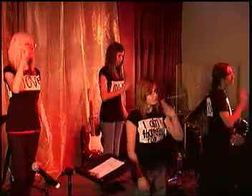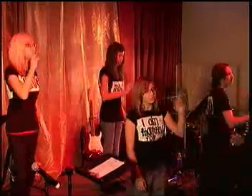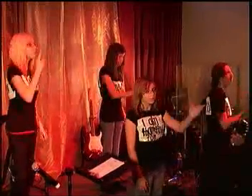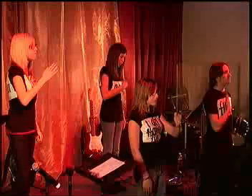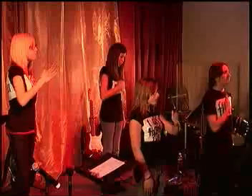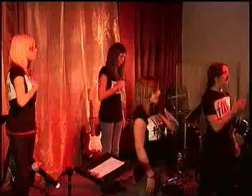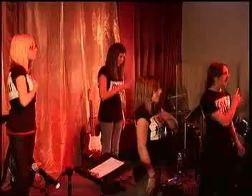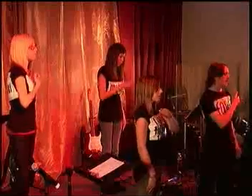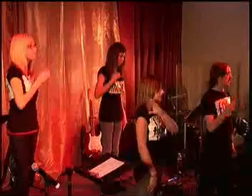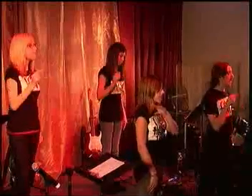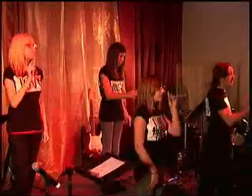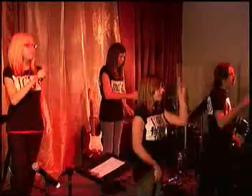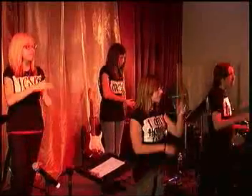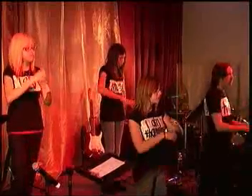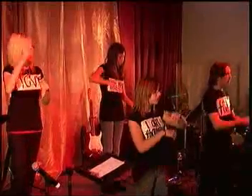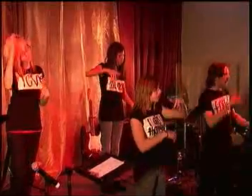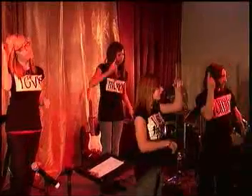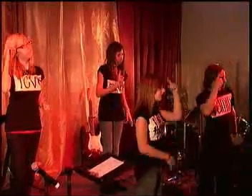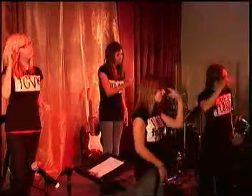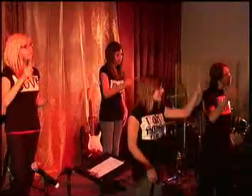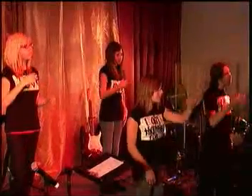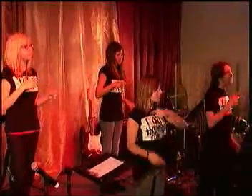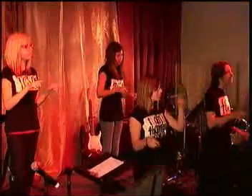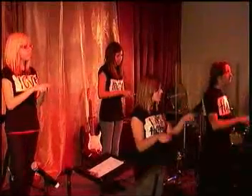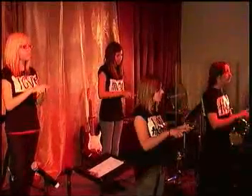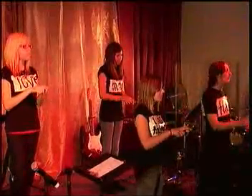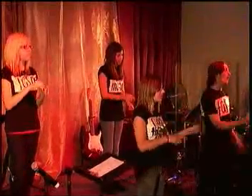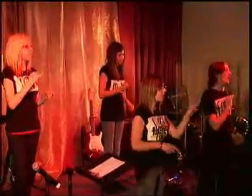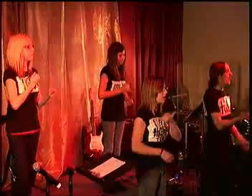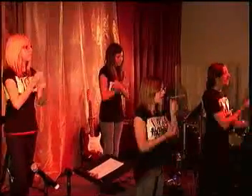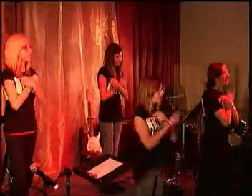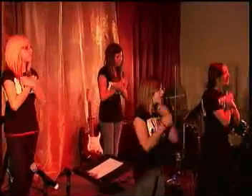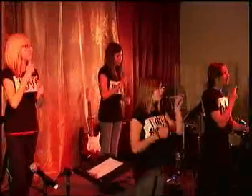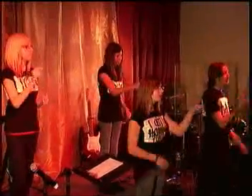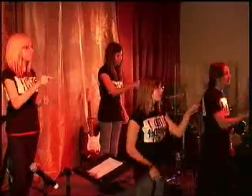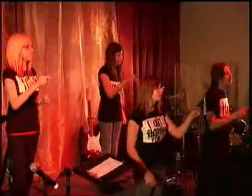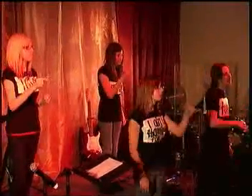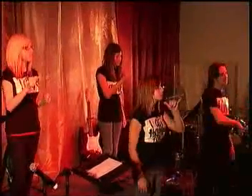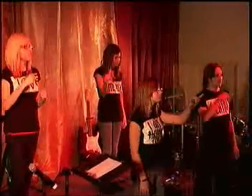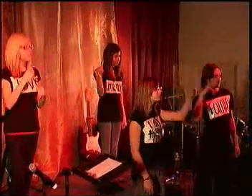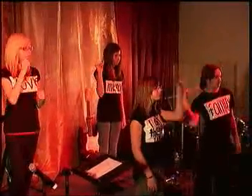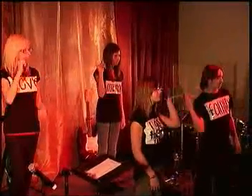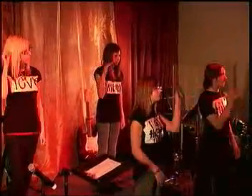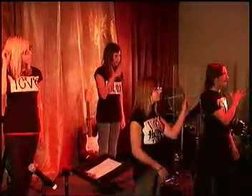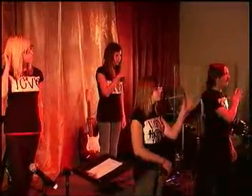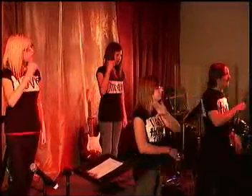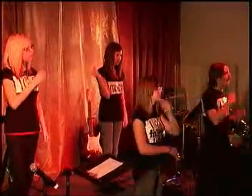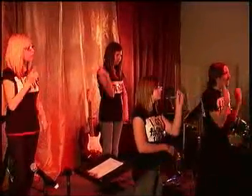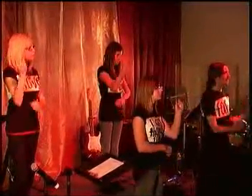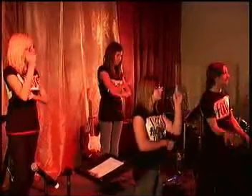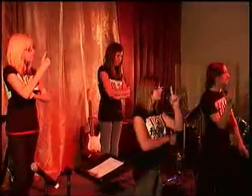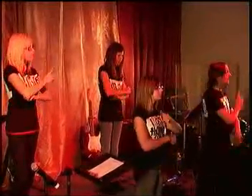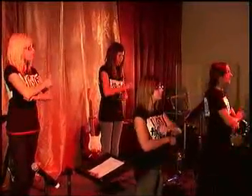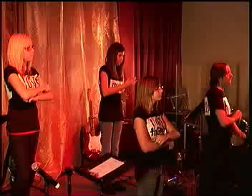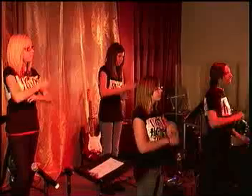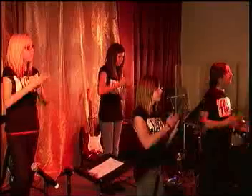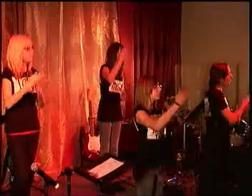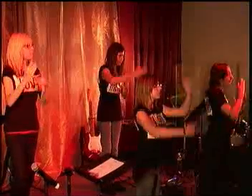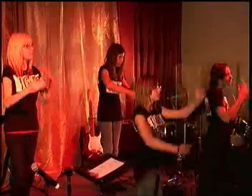you are mine and you shine for me too I love you yesterday and today through